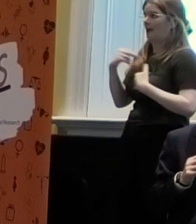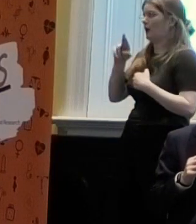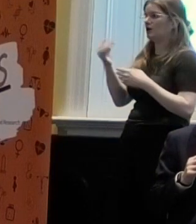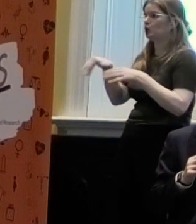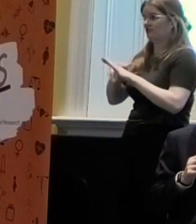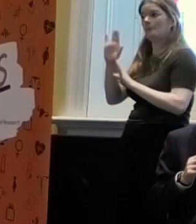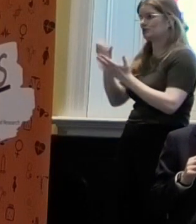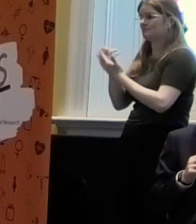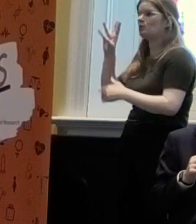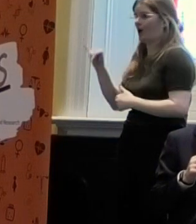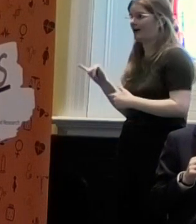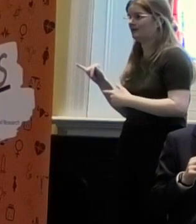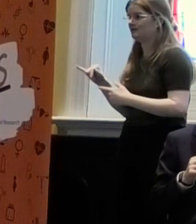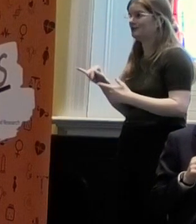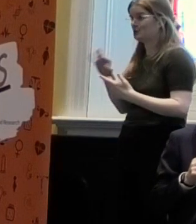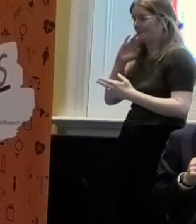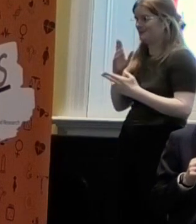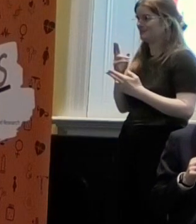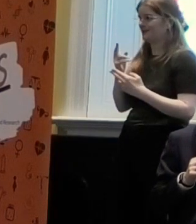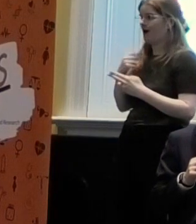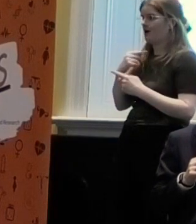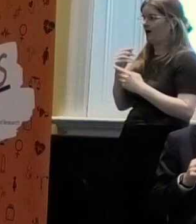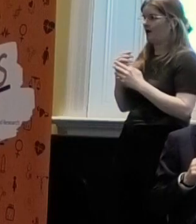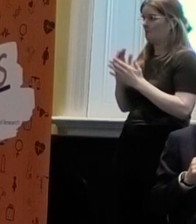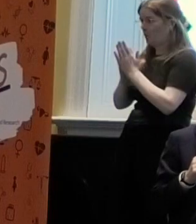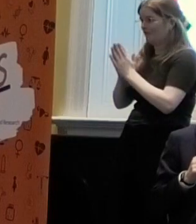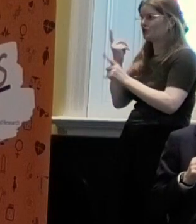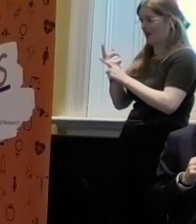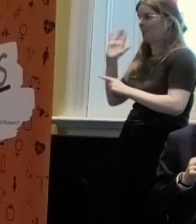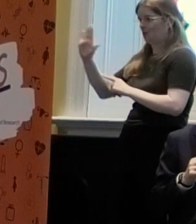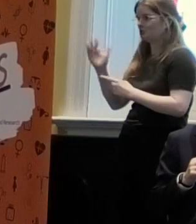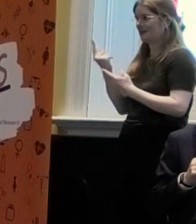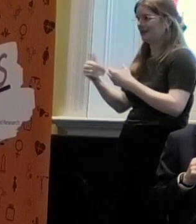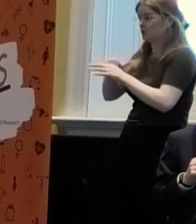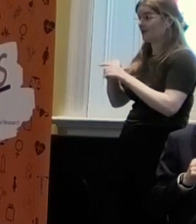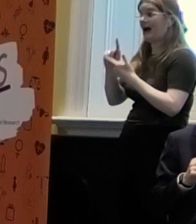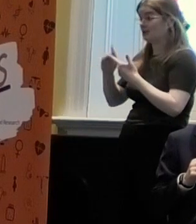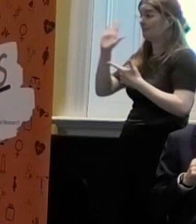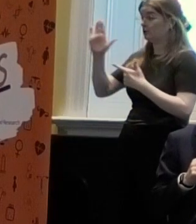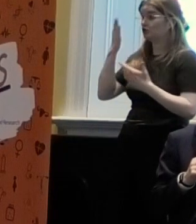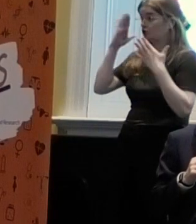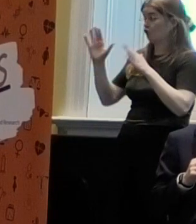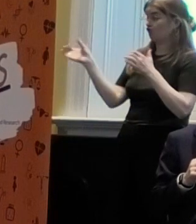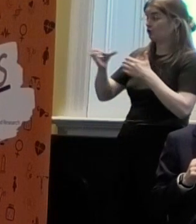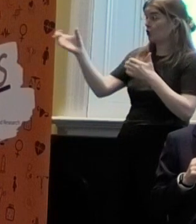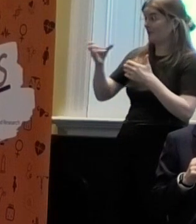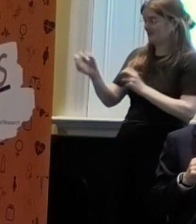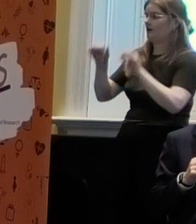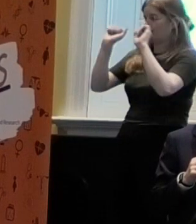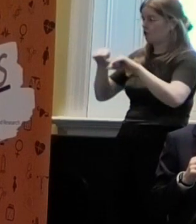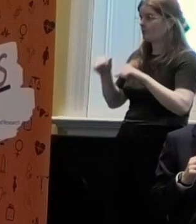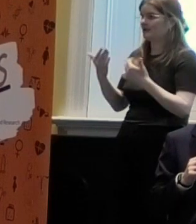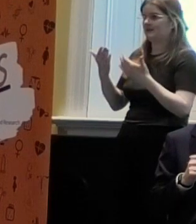to explain that. So that drives you to ensure that you're inclusive. You have to show that your recruitment materials are